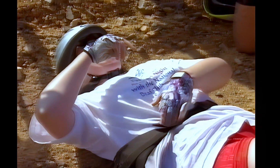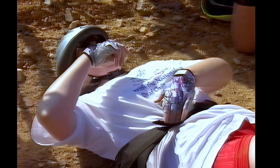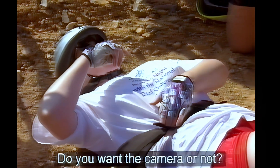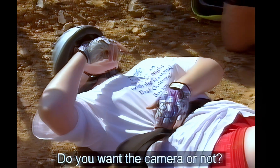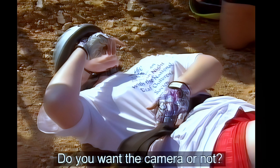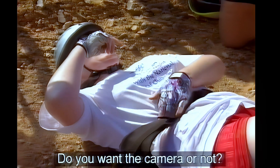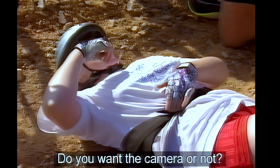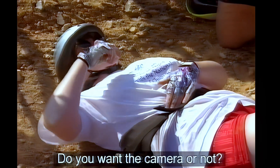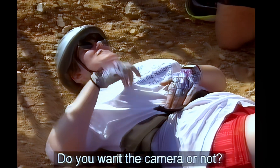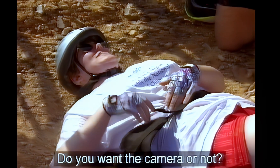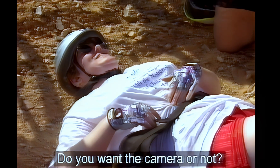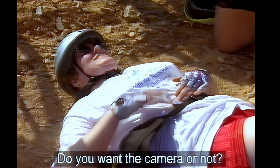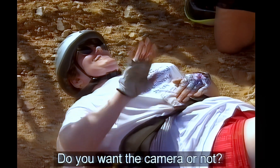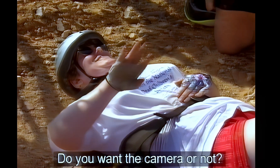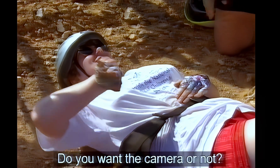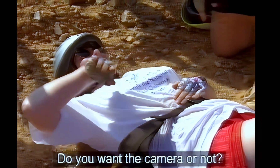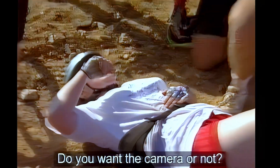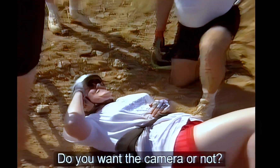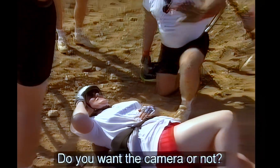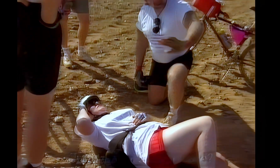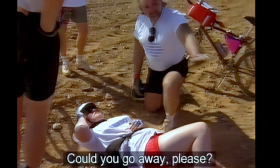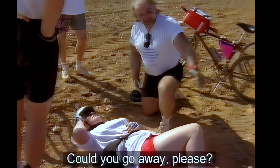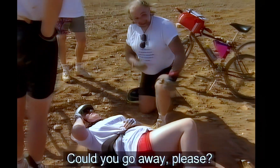Yeah, do you want the camera or not? Could you go away, please?